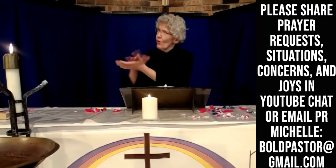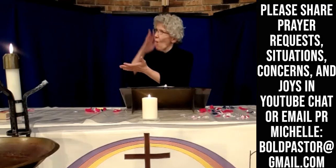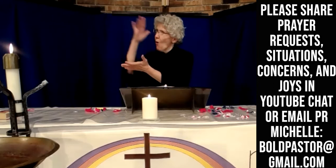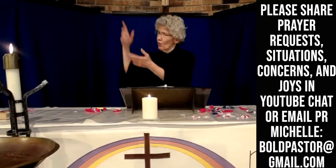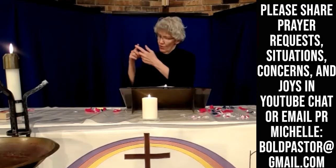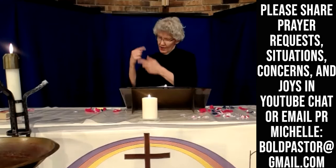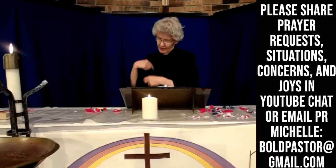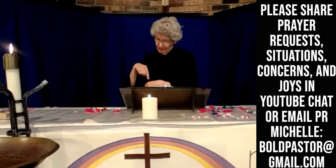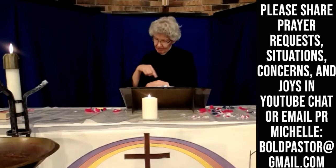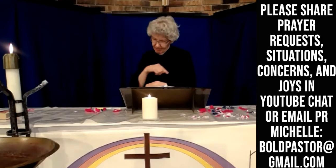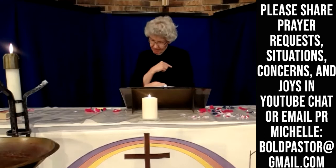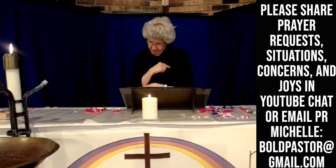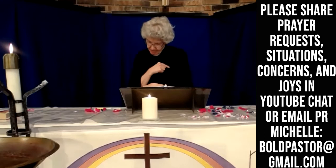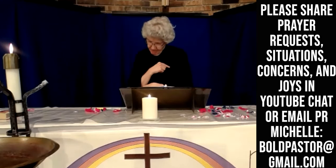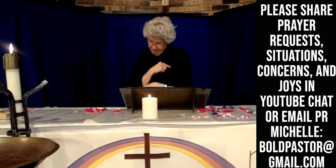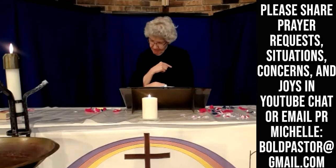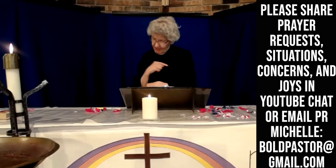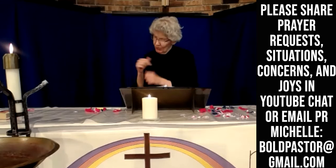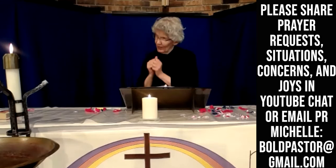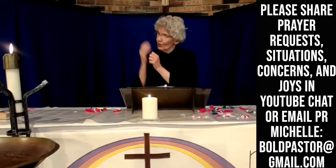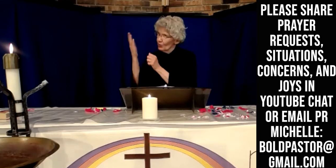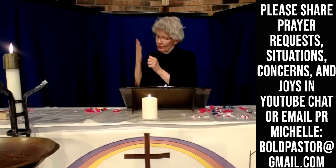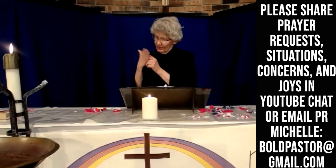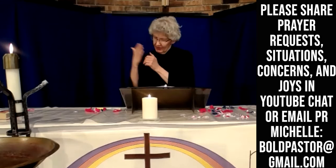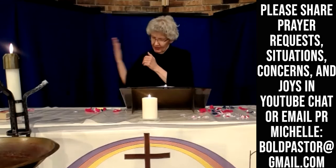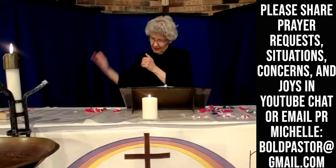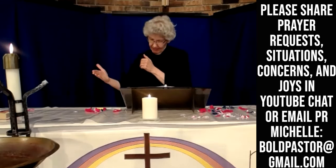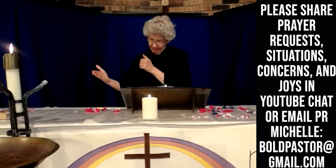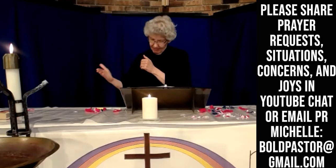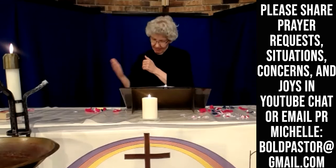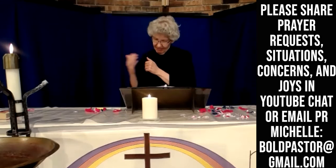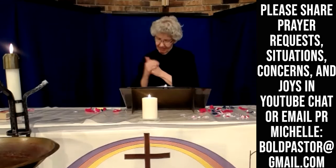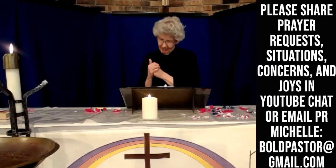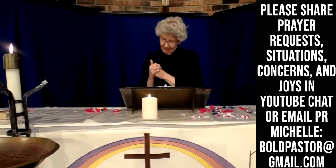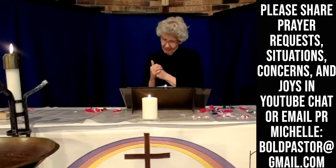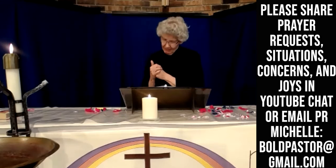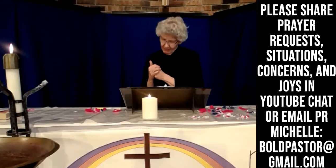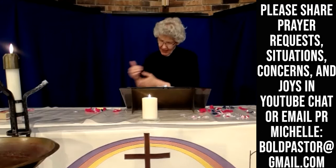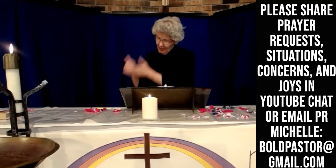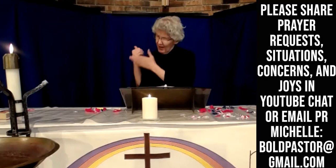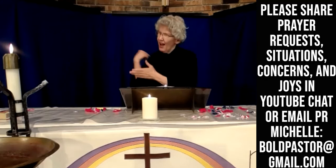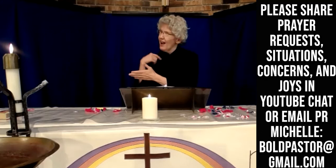you bring all of us to glory on the other side of this life.